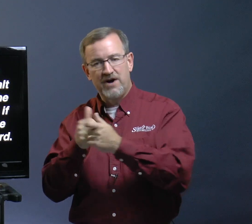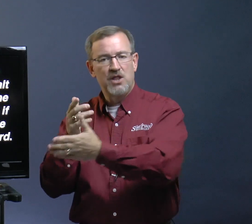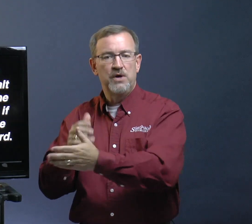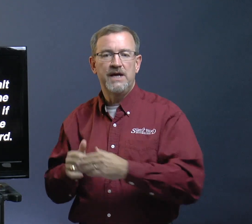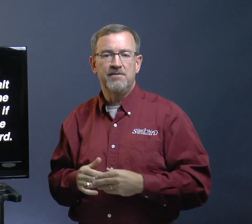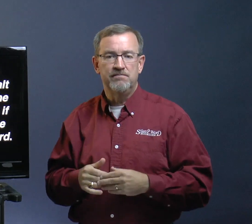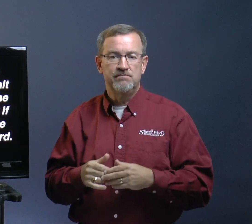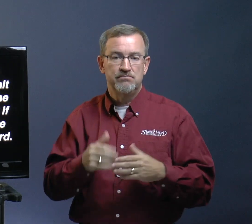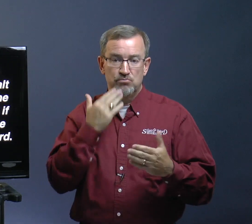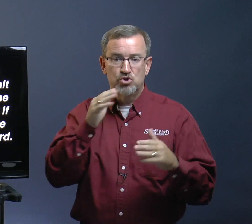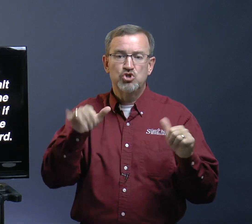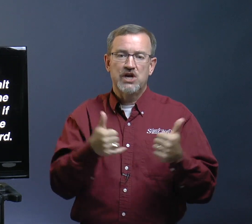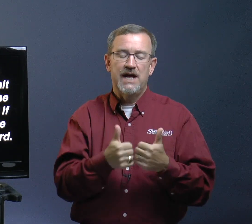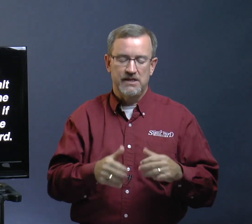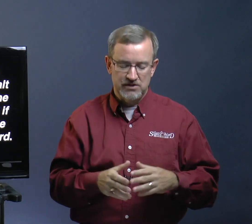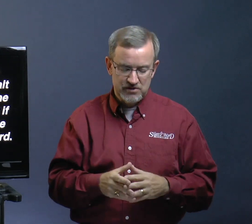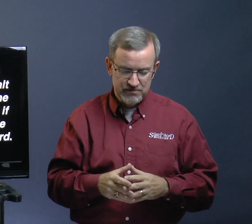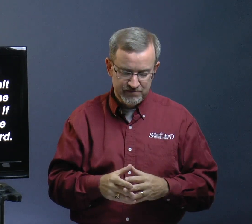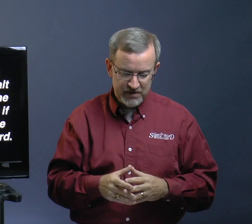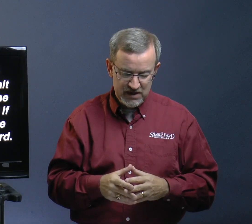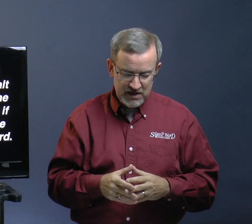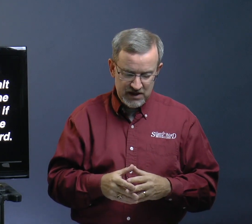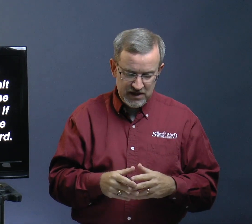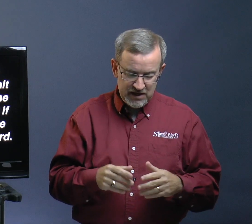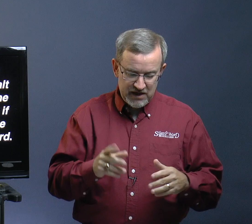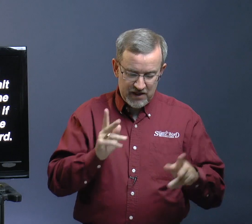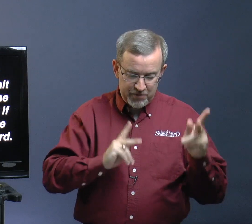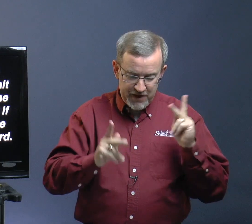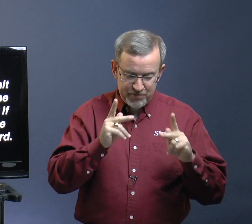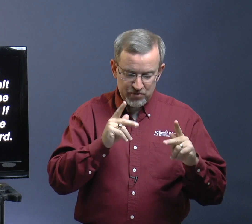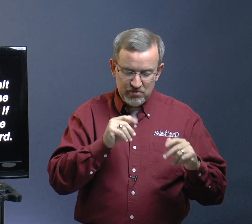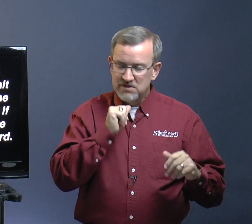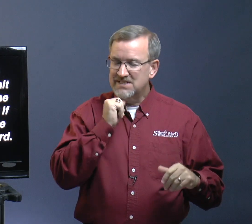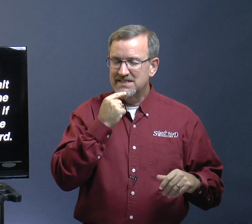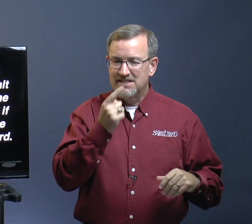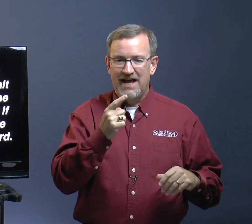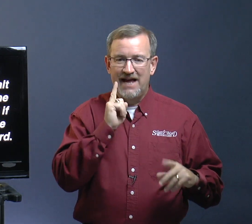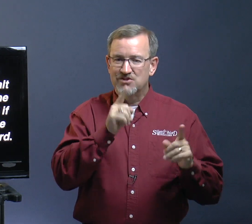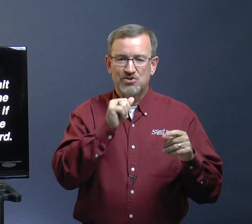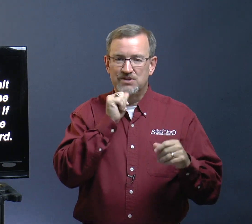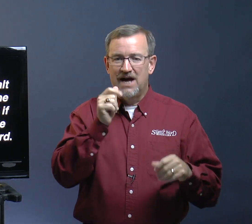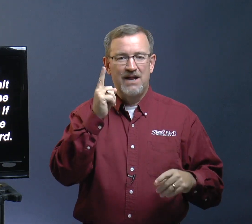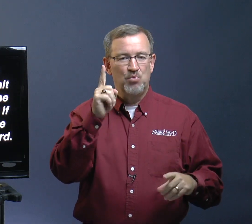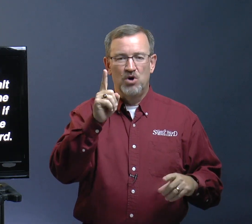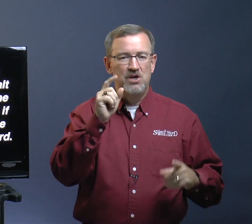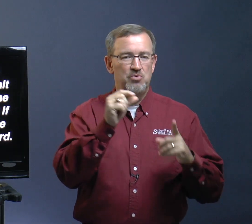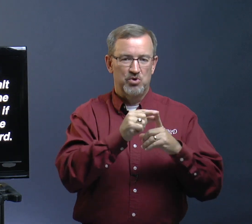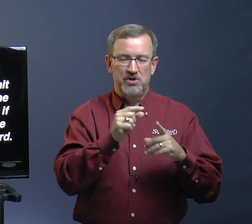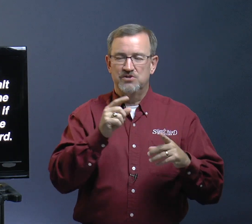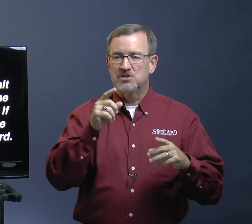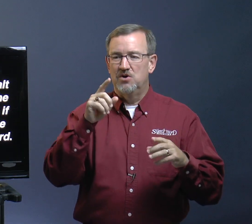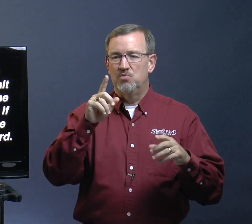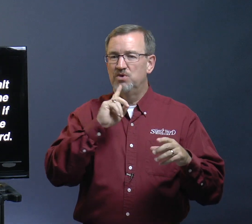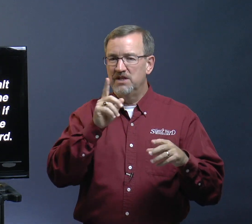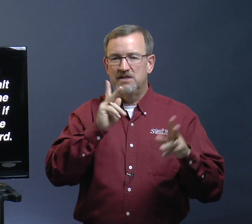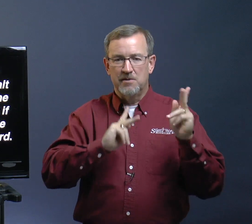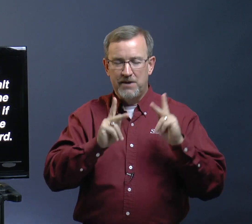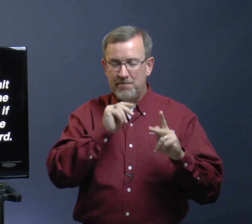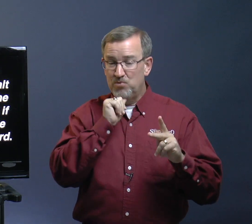follow him. Good challenge. The people answered not one word. So really, the people, when